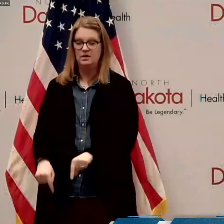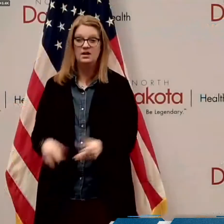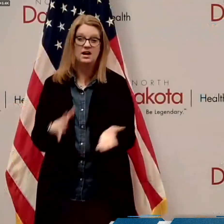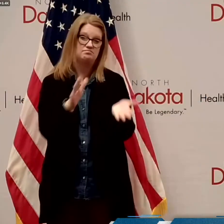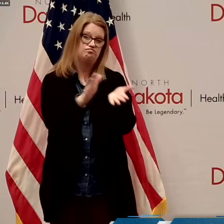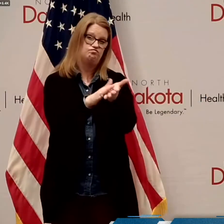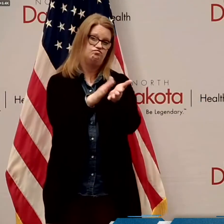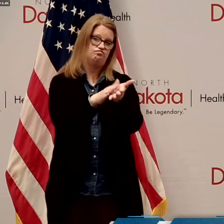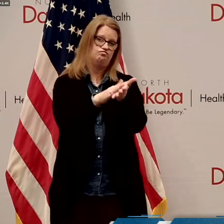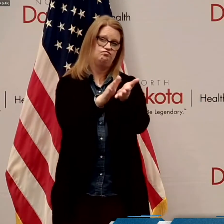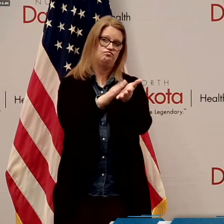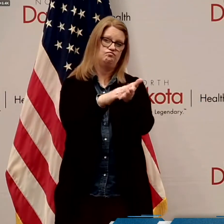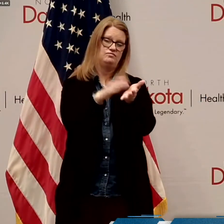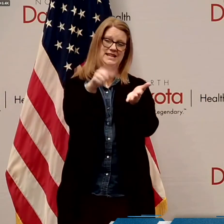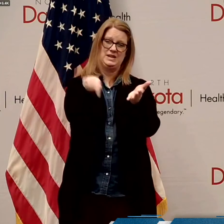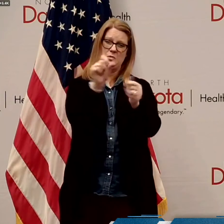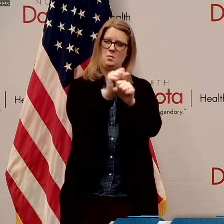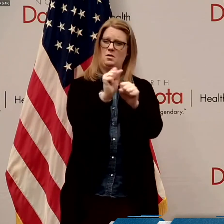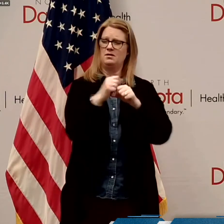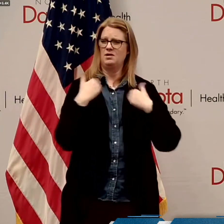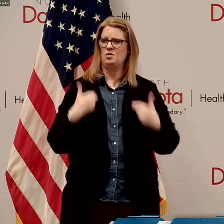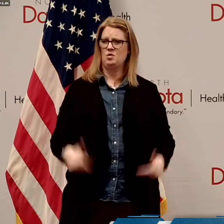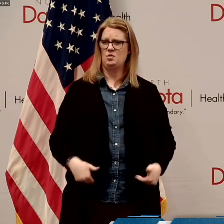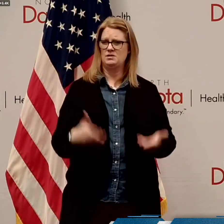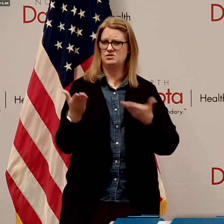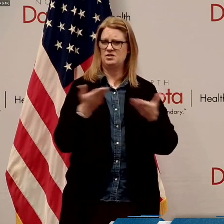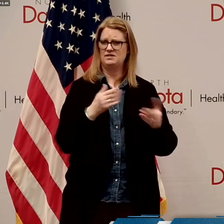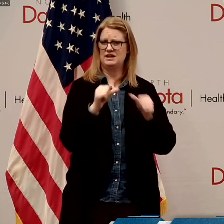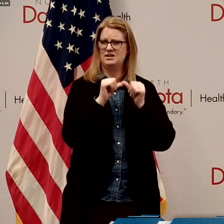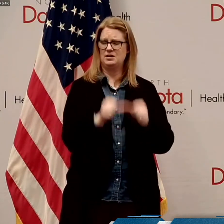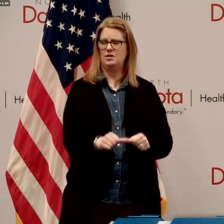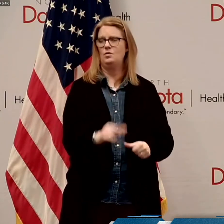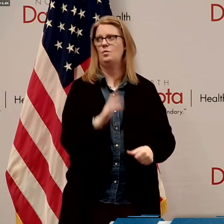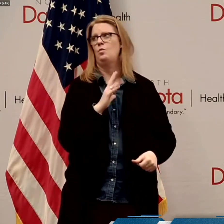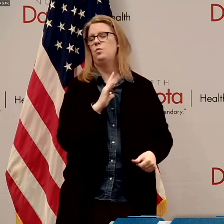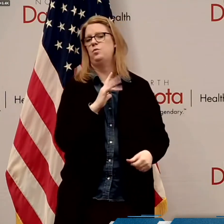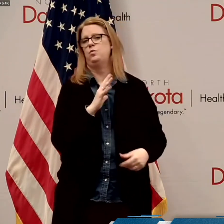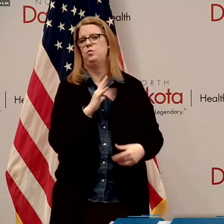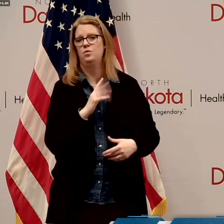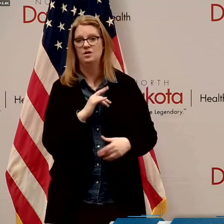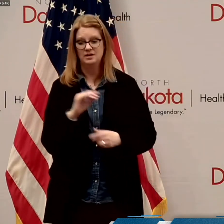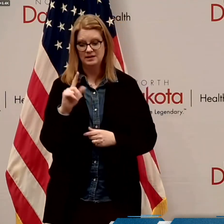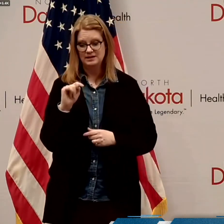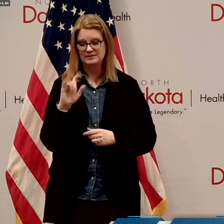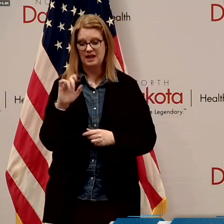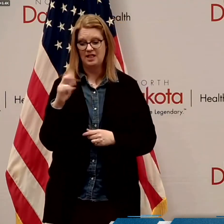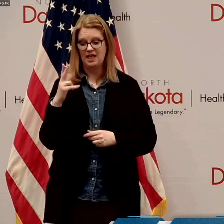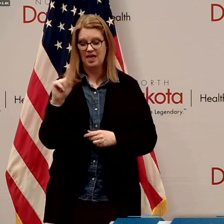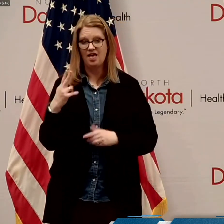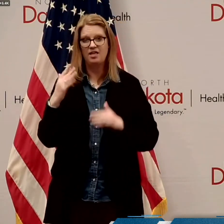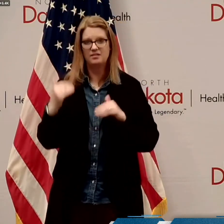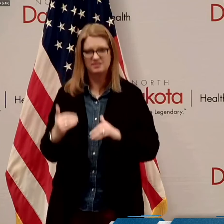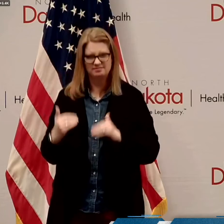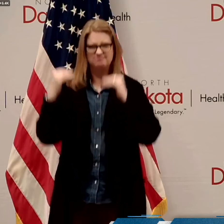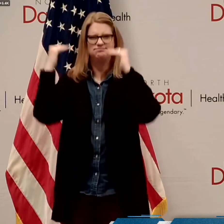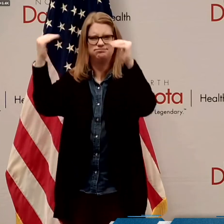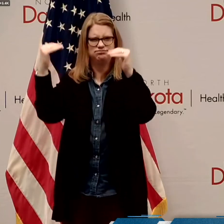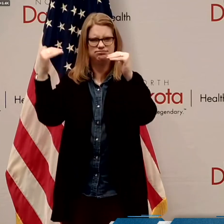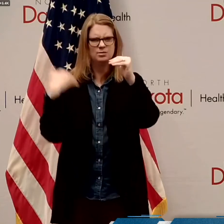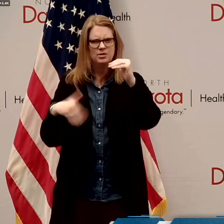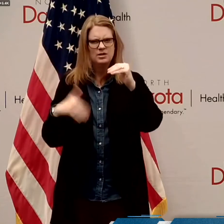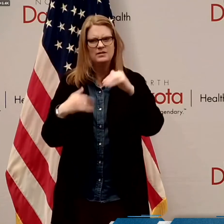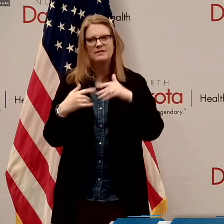to all of the people that work in human services that have continued working. Thank you for ramping up the telehealth. Thank you for staying in touch with all of